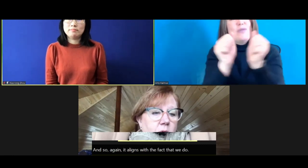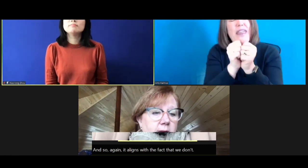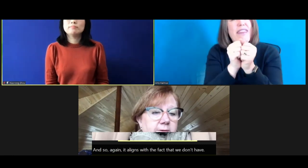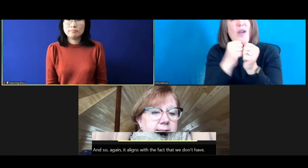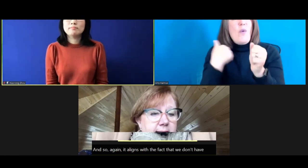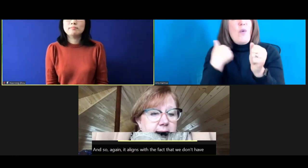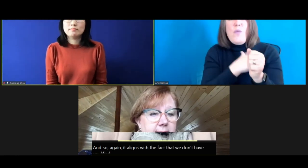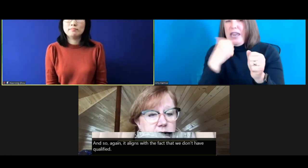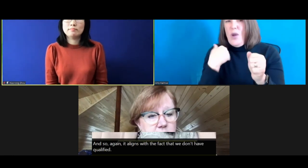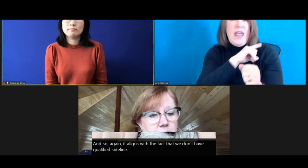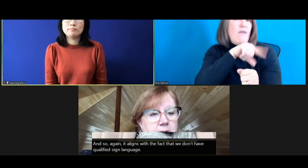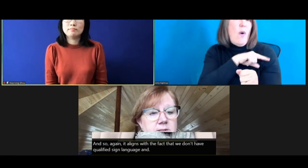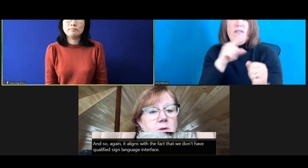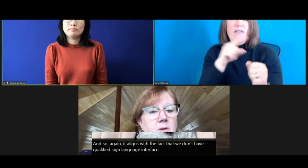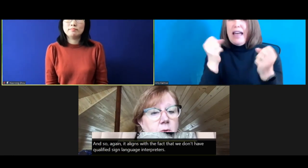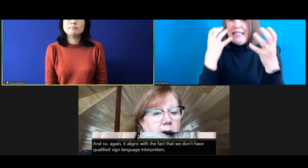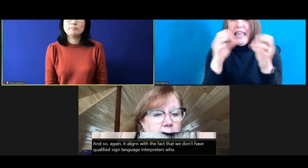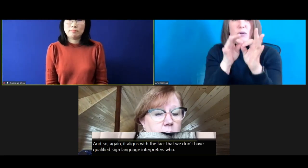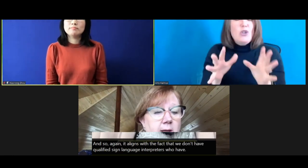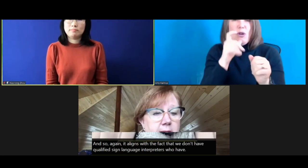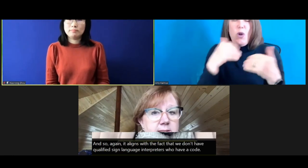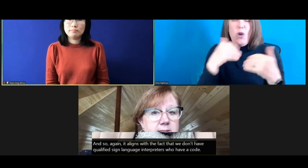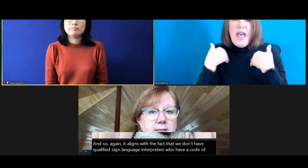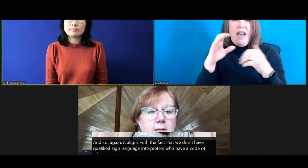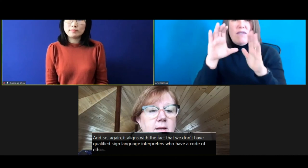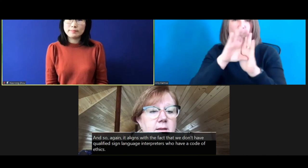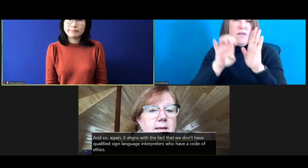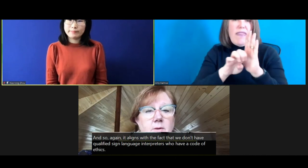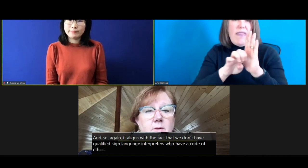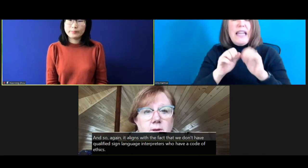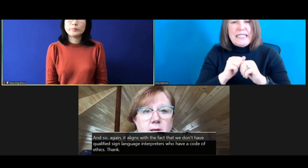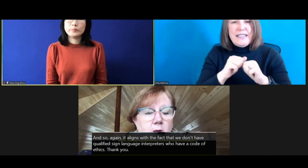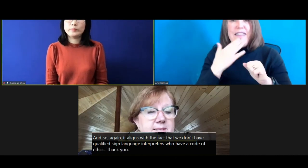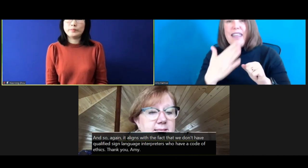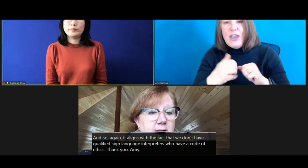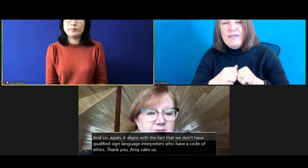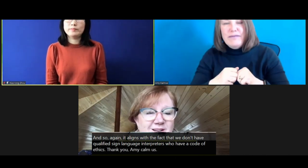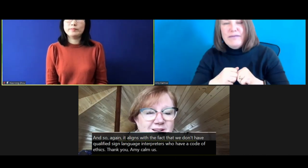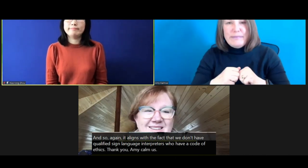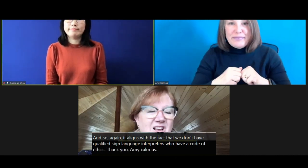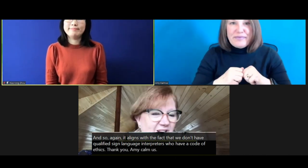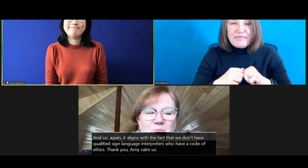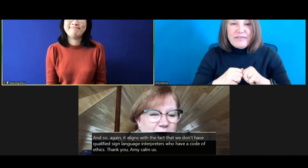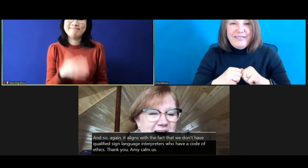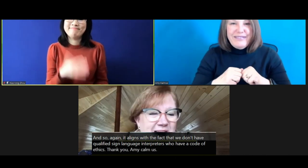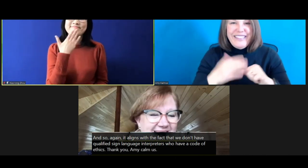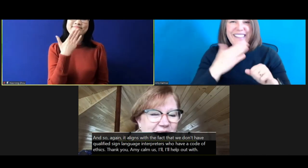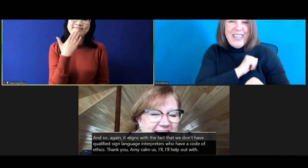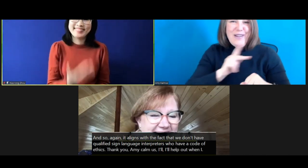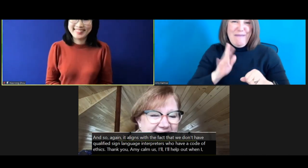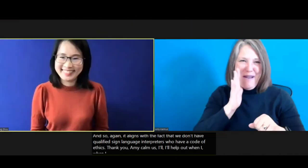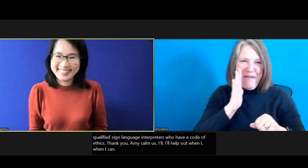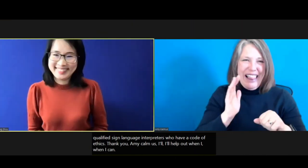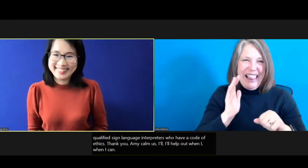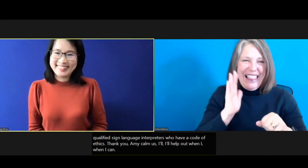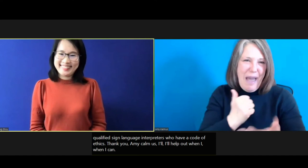have qualified sign language interpreters who have a code of ethics. Thank you, Amy Kalmus. I'll help out when I can.